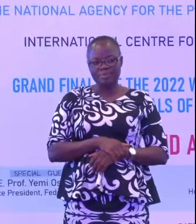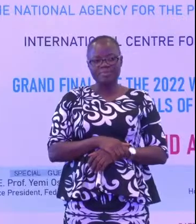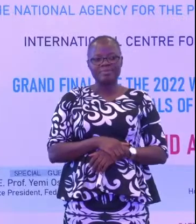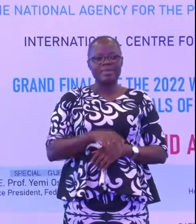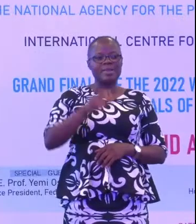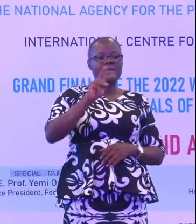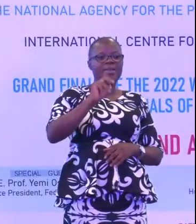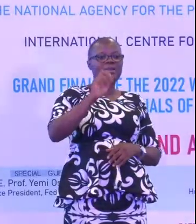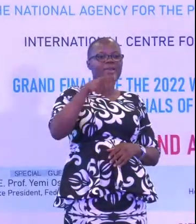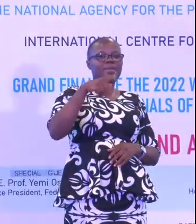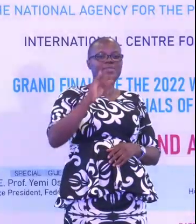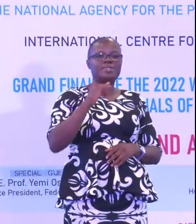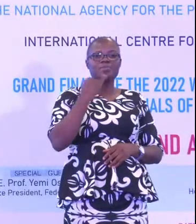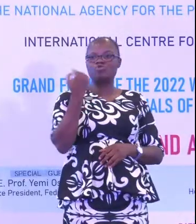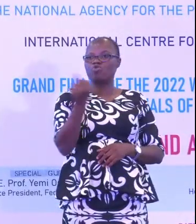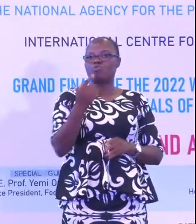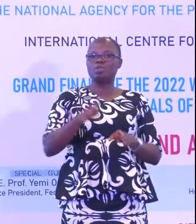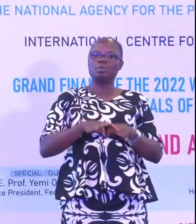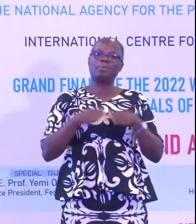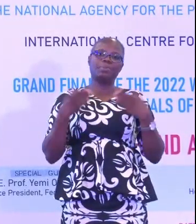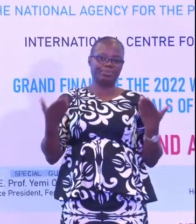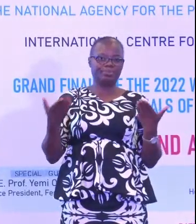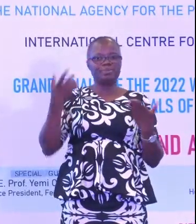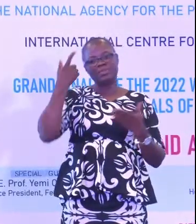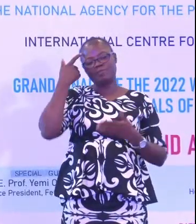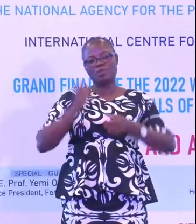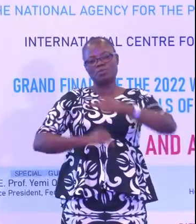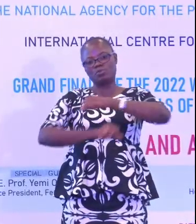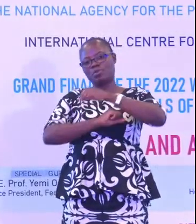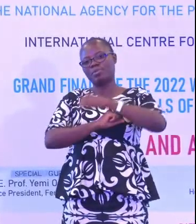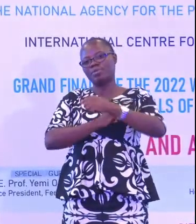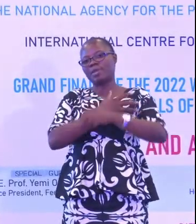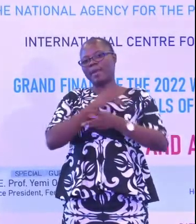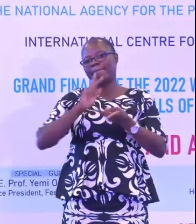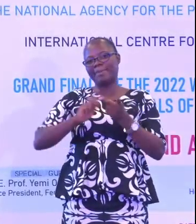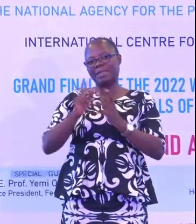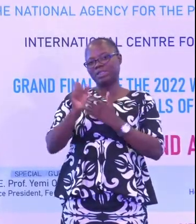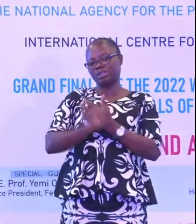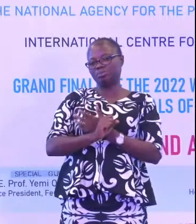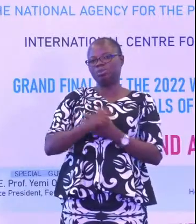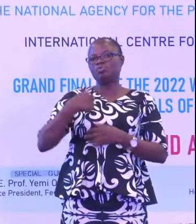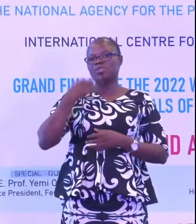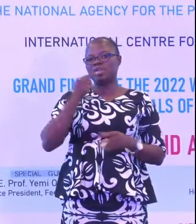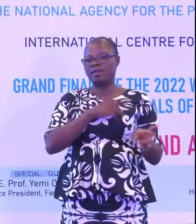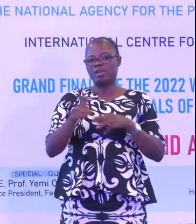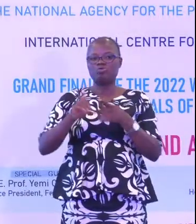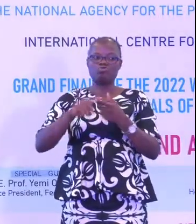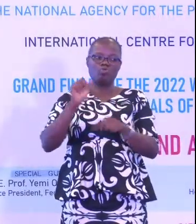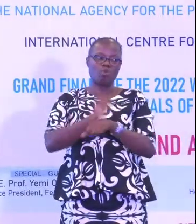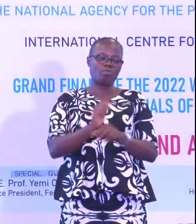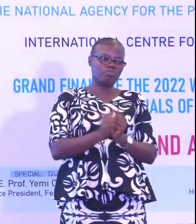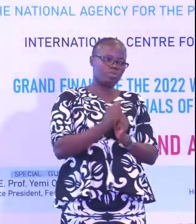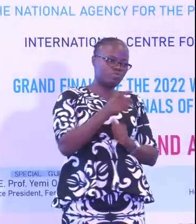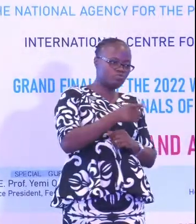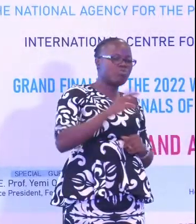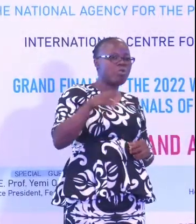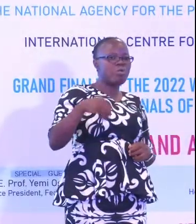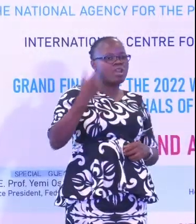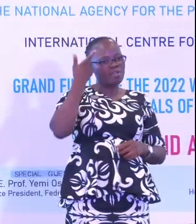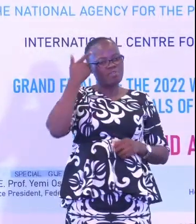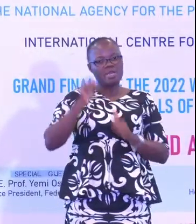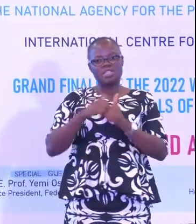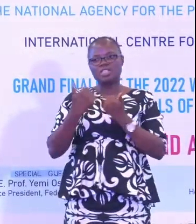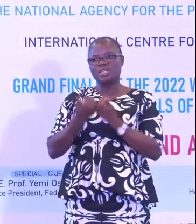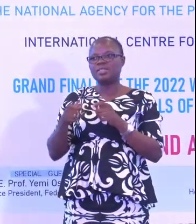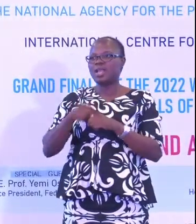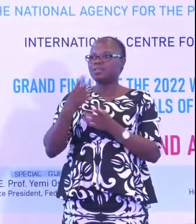NAPTIP is always open for support and partnerships, and we are ready to work with you, other government agencies, as